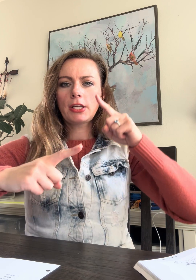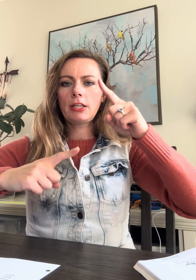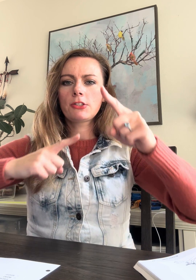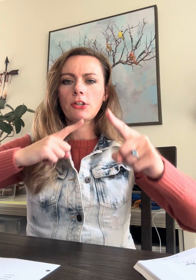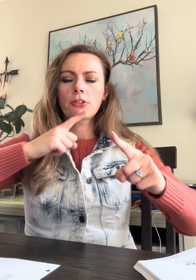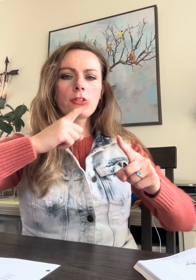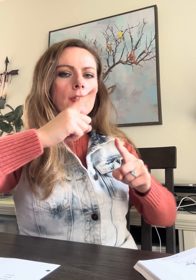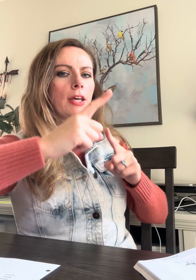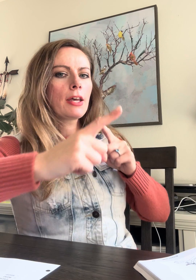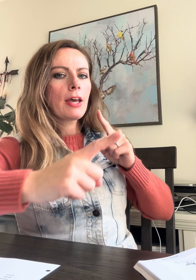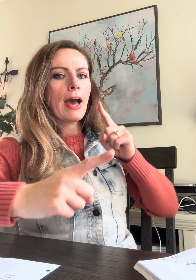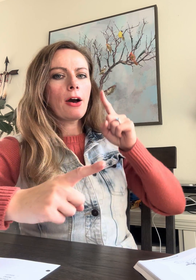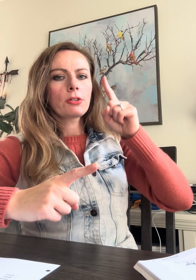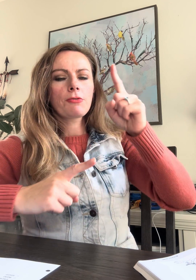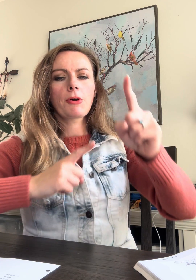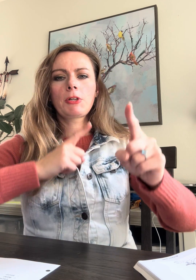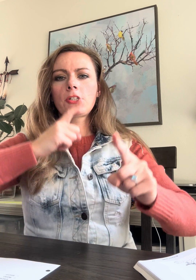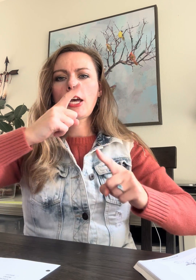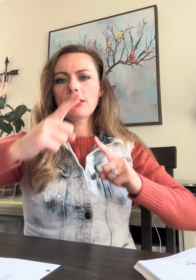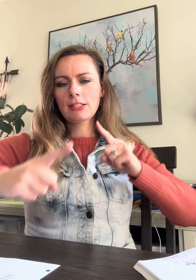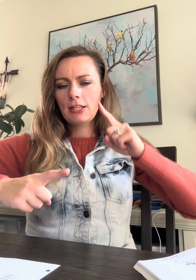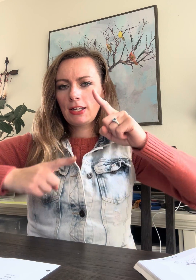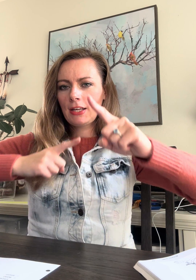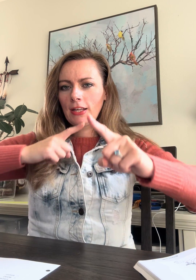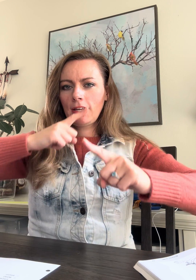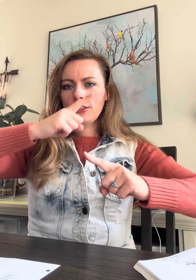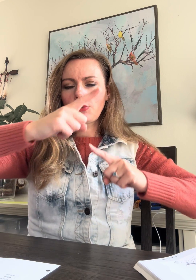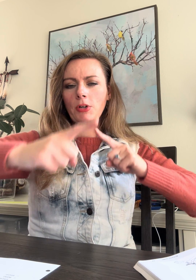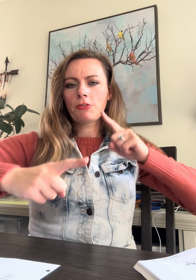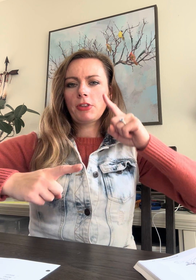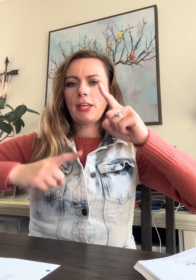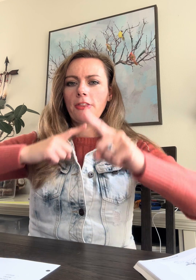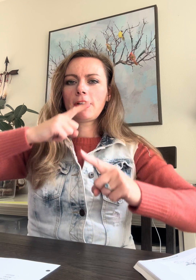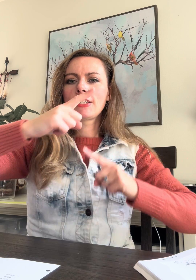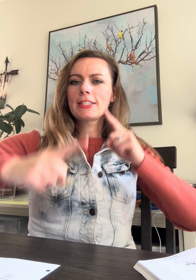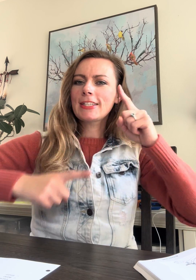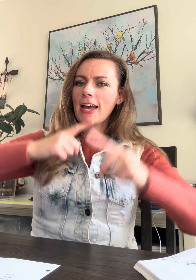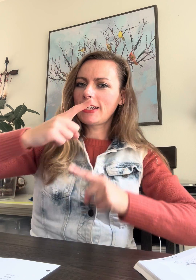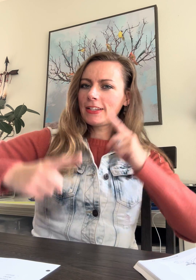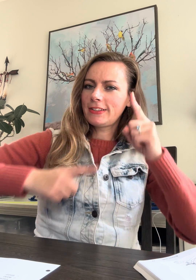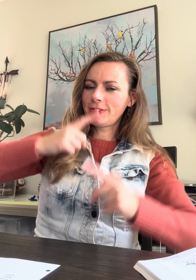in circles out from your chest. So one over the other, sign.